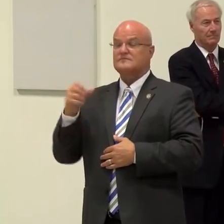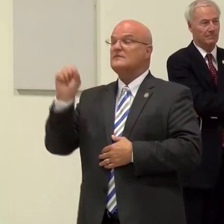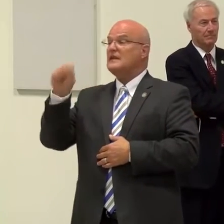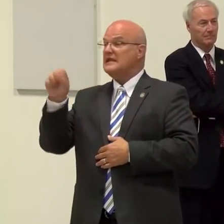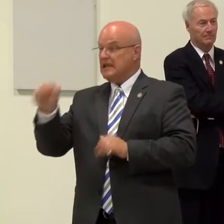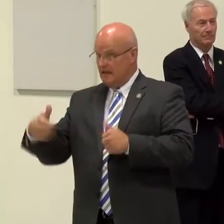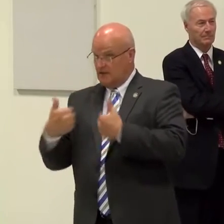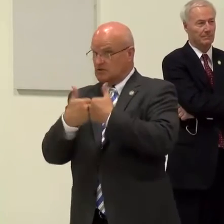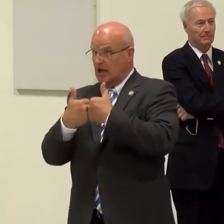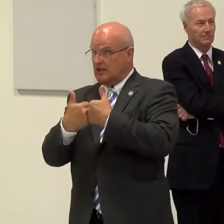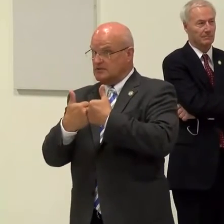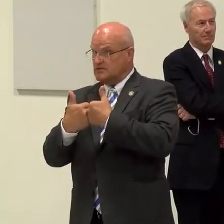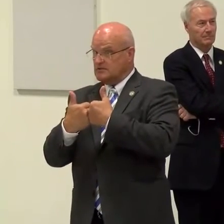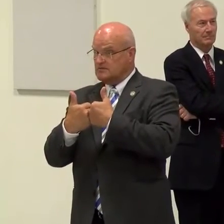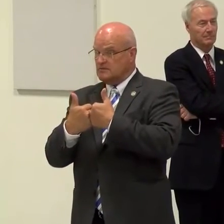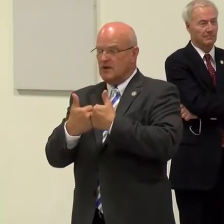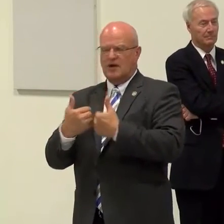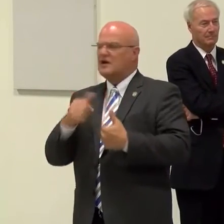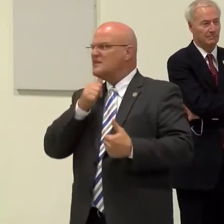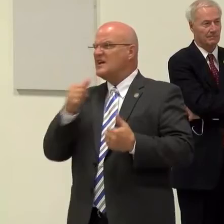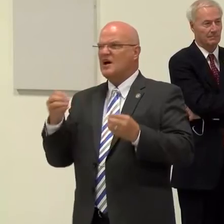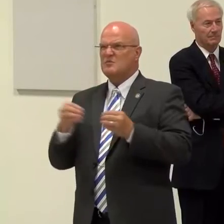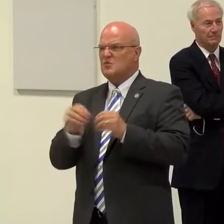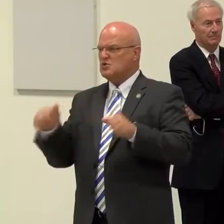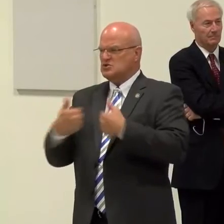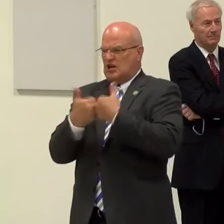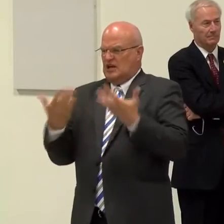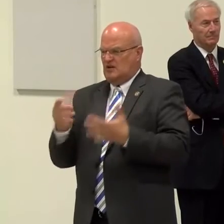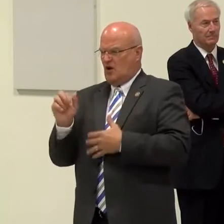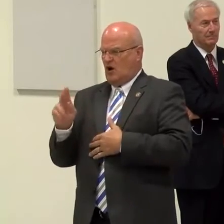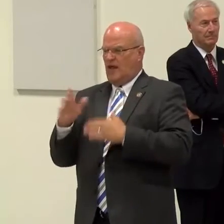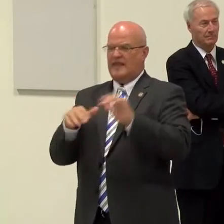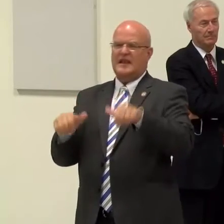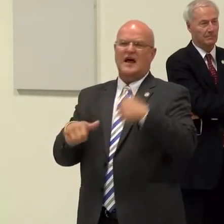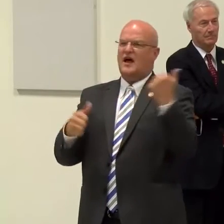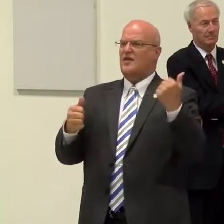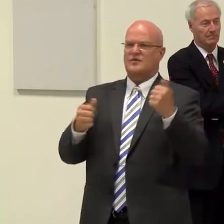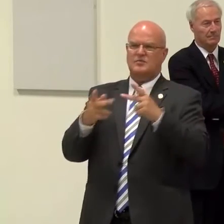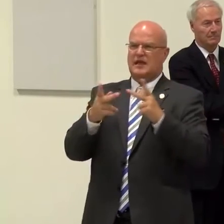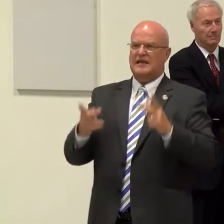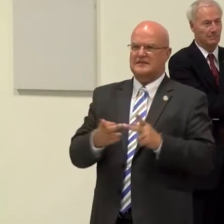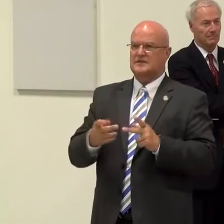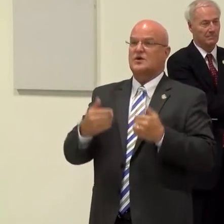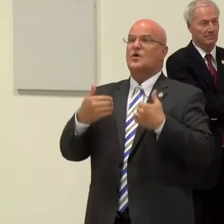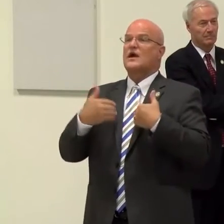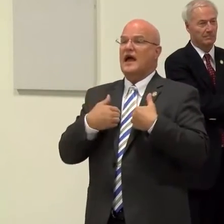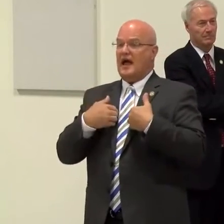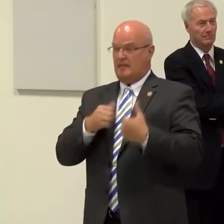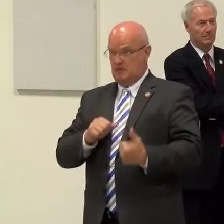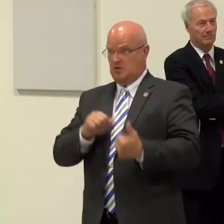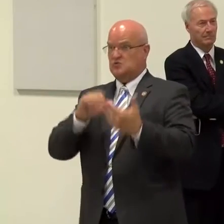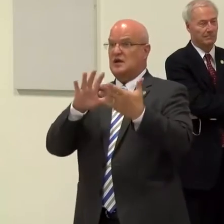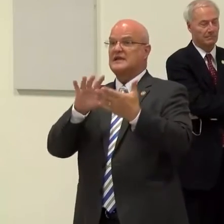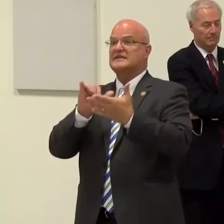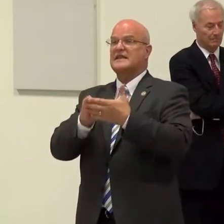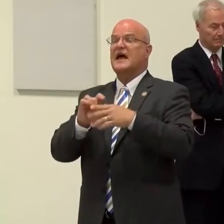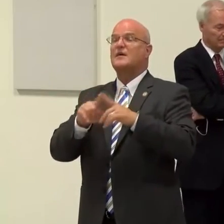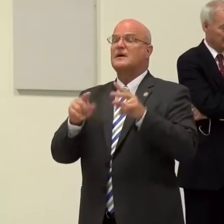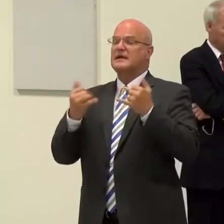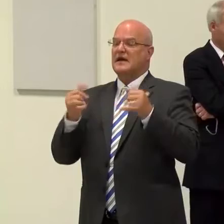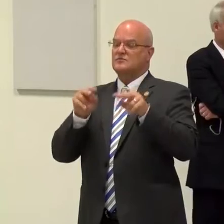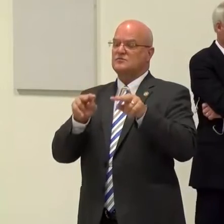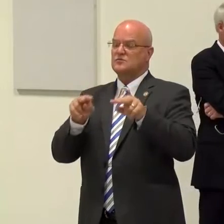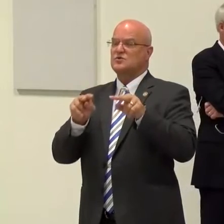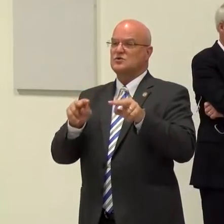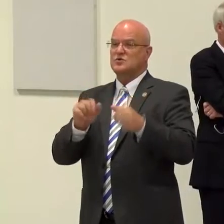are challenges. I don't think we're having more challenges here in Arkansas than any place else. We have been addressing those, but we are